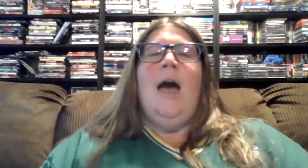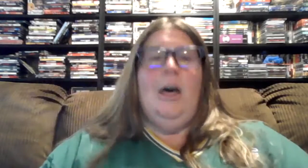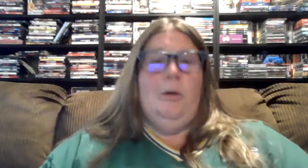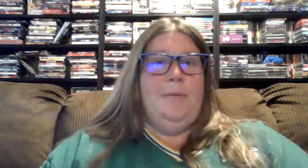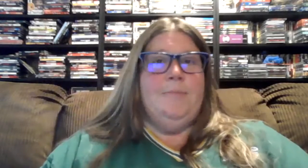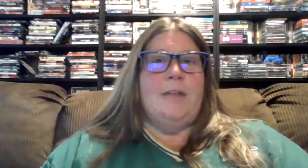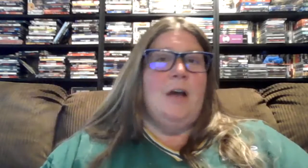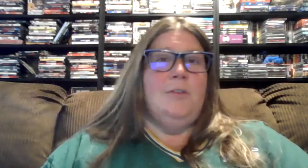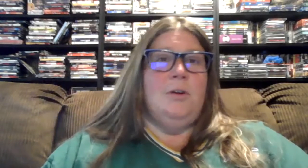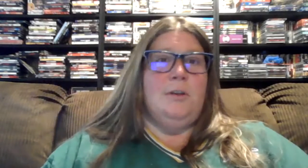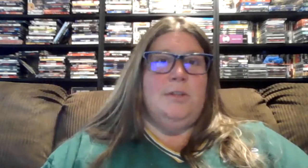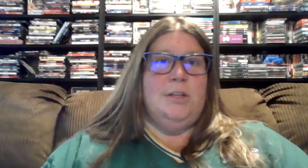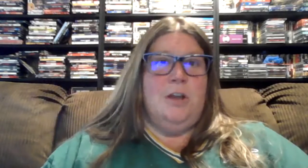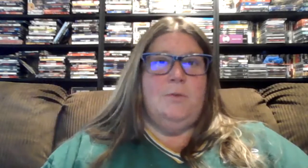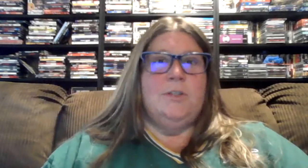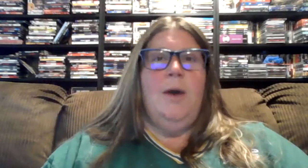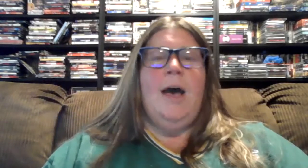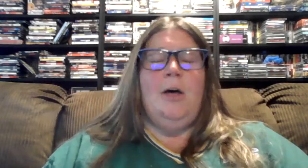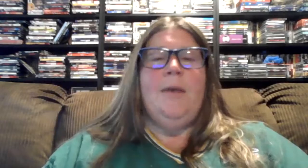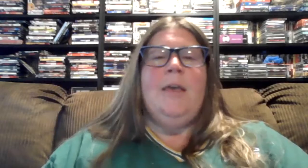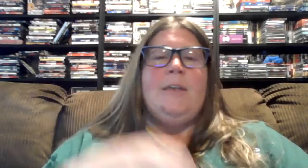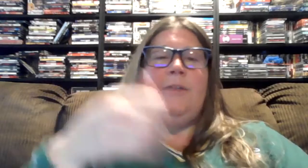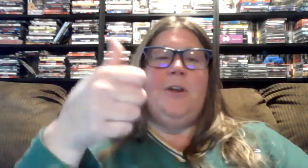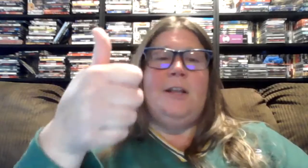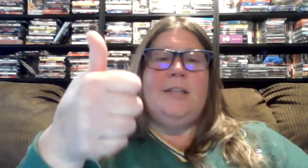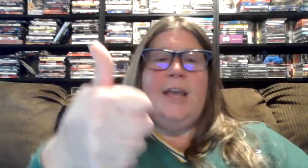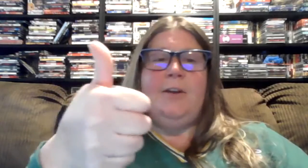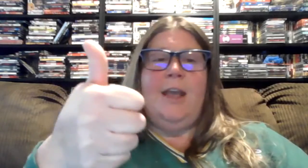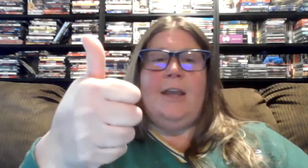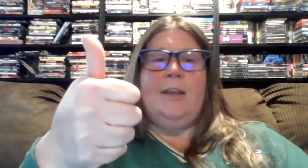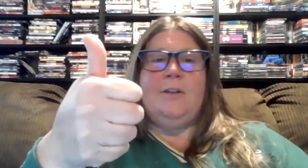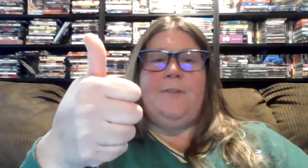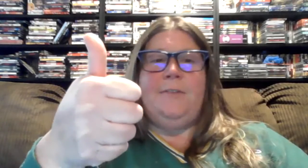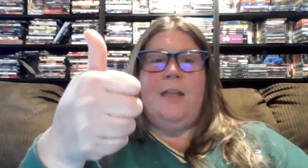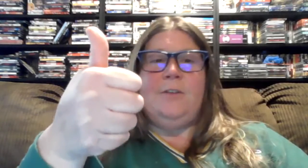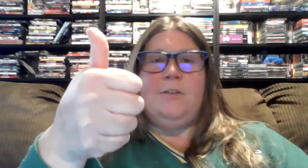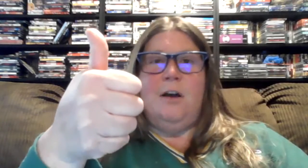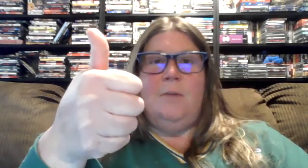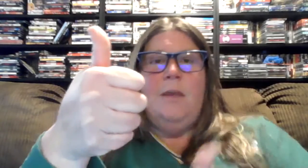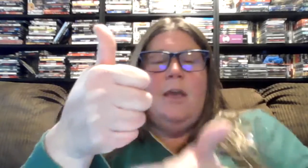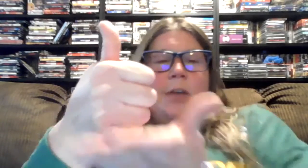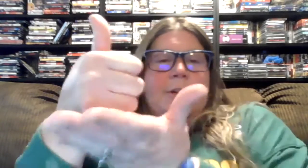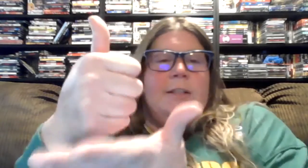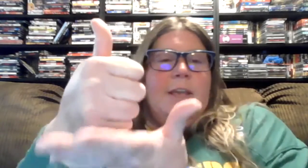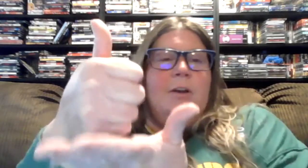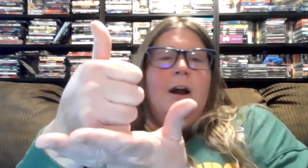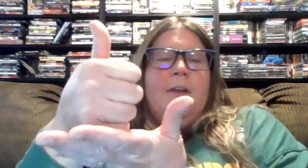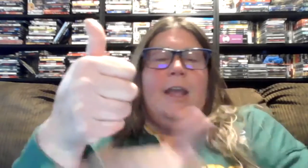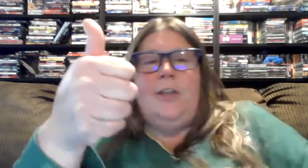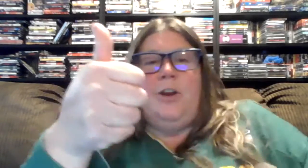Help. That's also a good one to know. So help is if you're going to take your hand, your fist and your thumb, and you're going to take your other hand and you're going